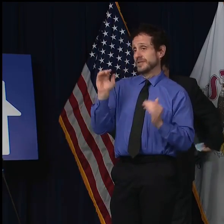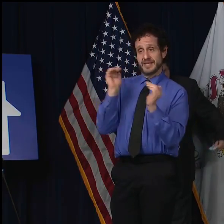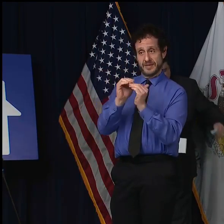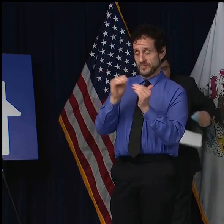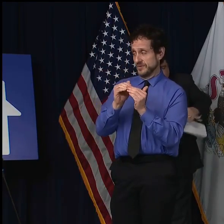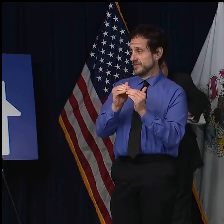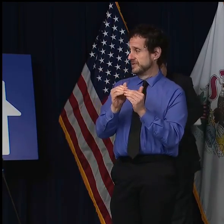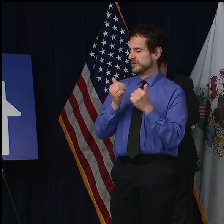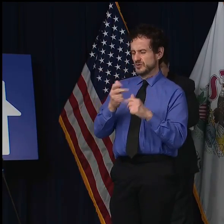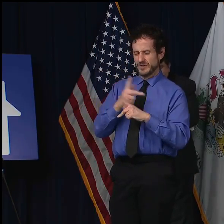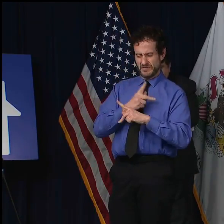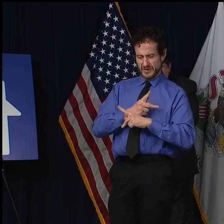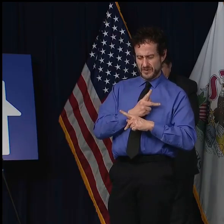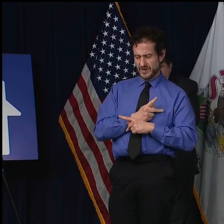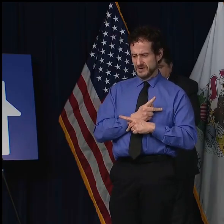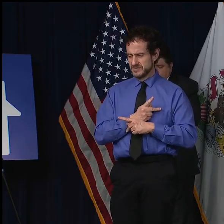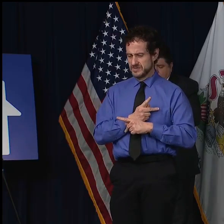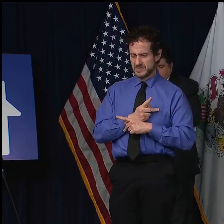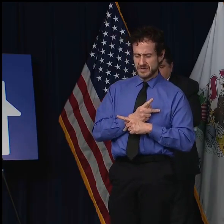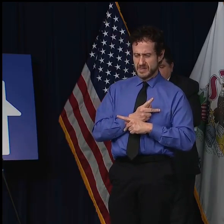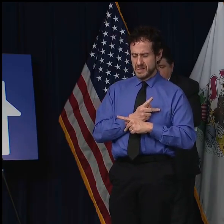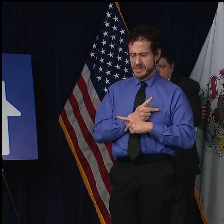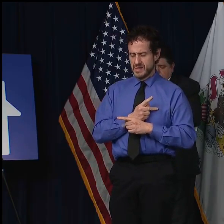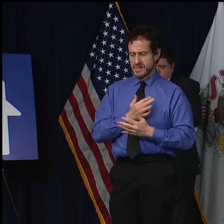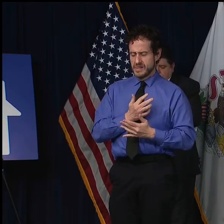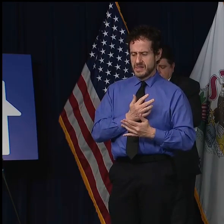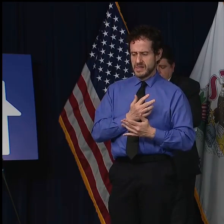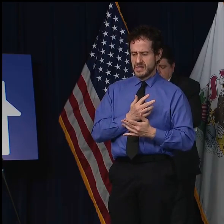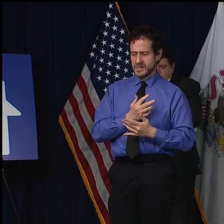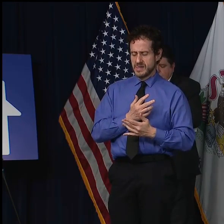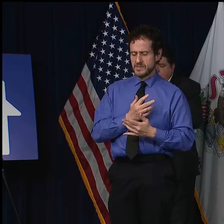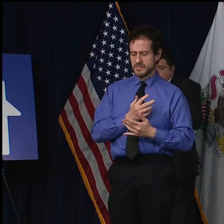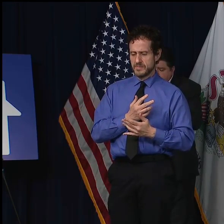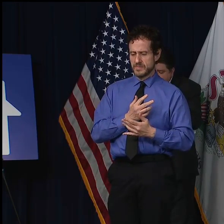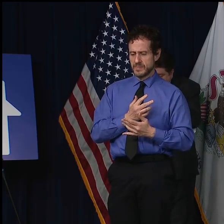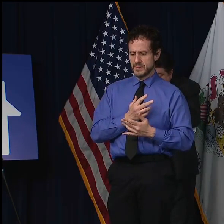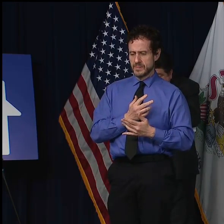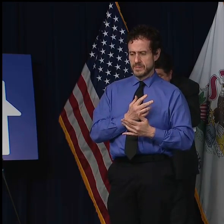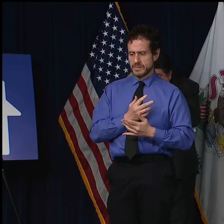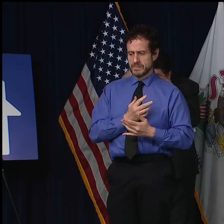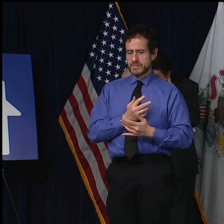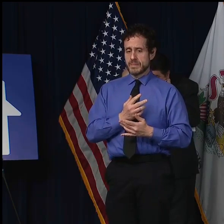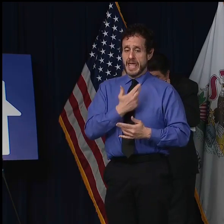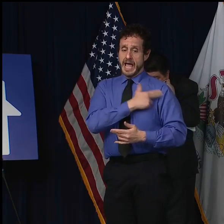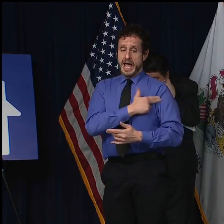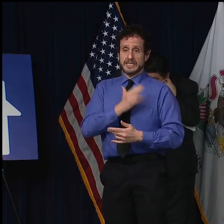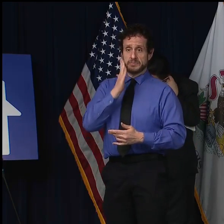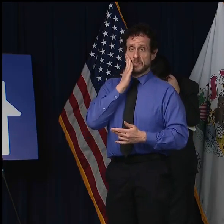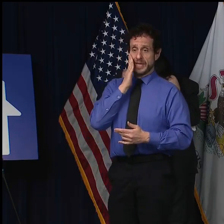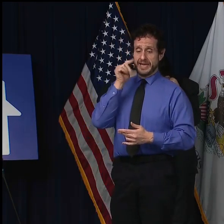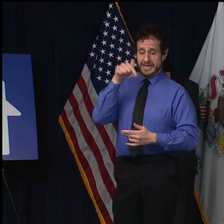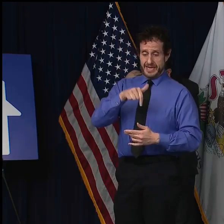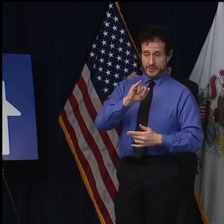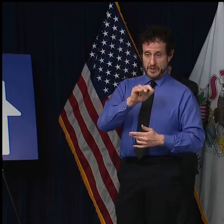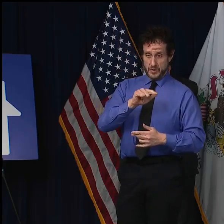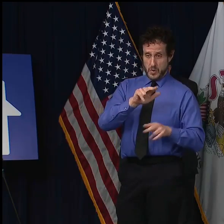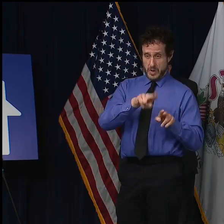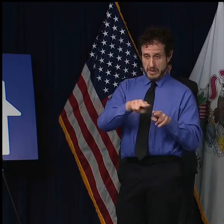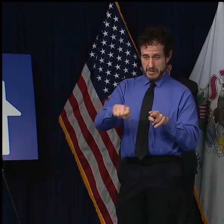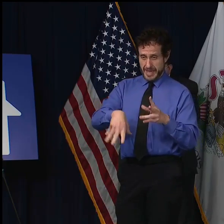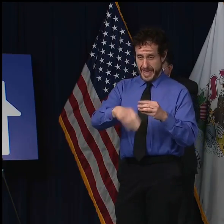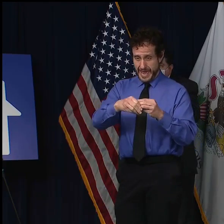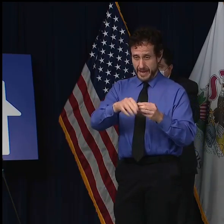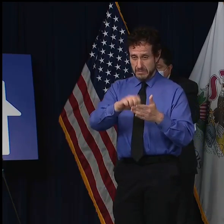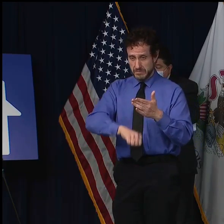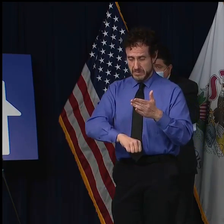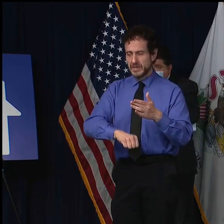of trying to figure out what extra amount of beds you could either add or take away